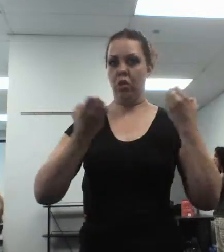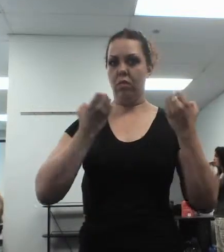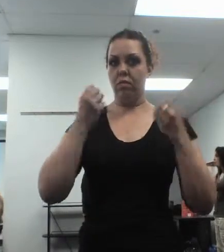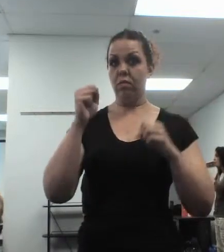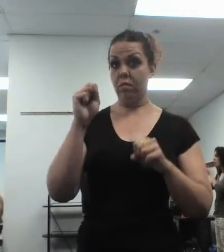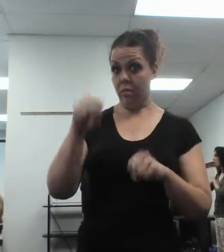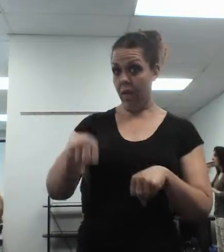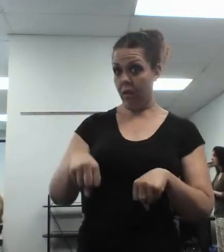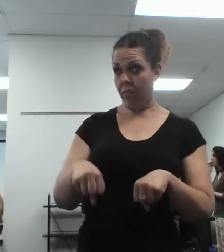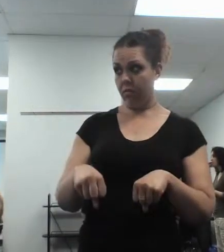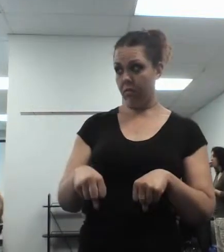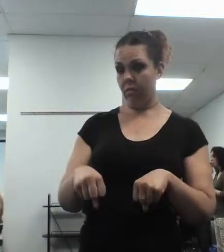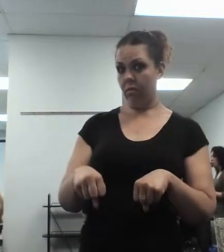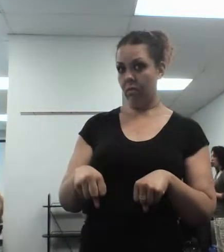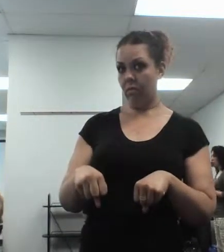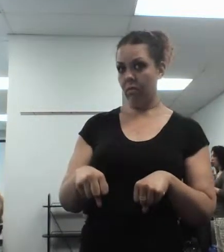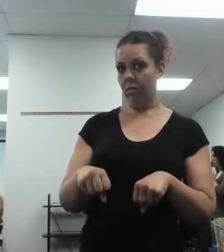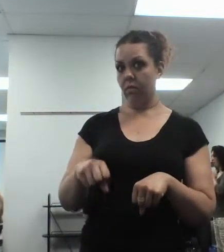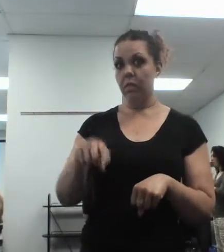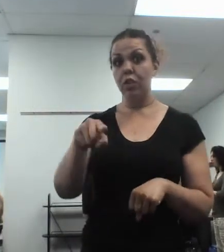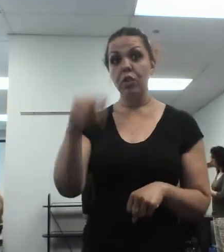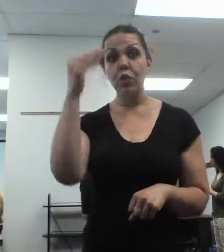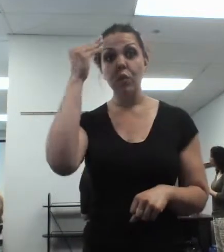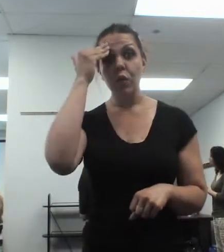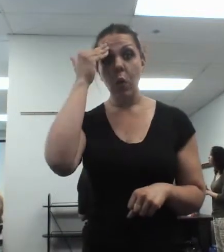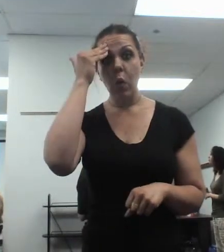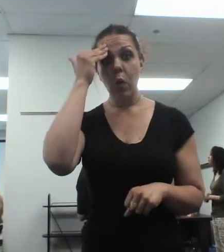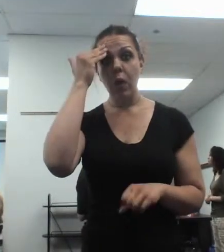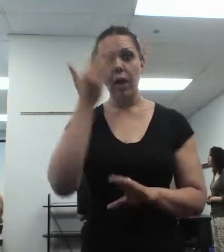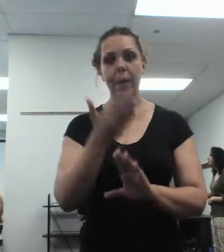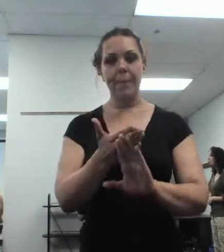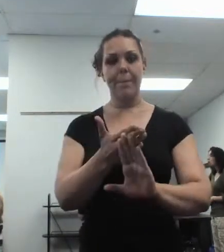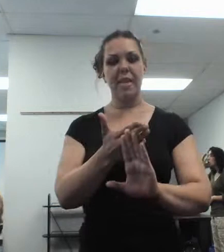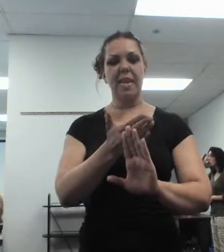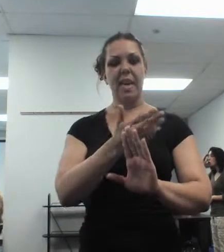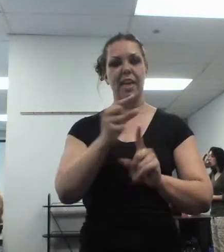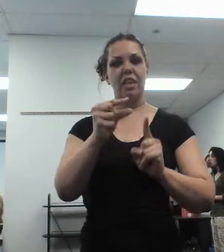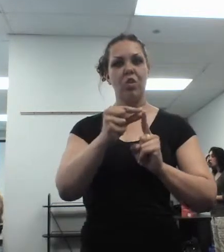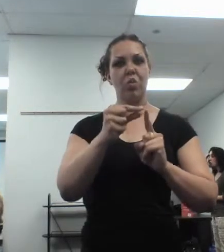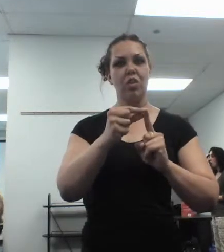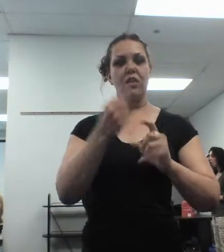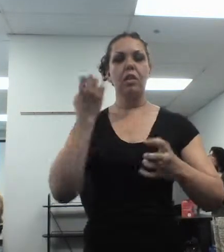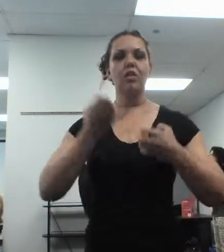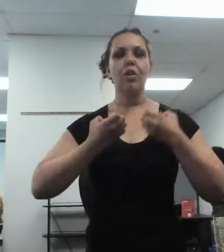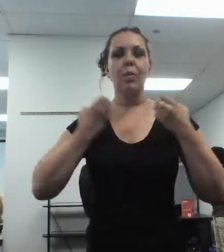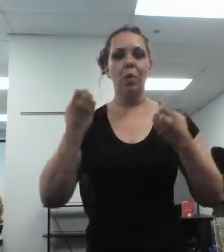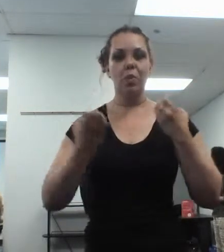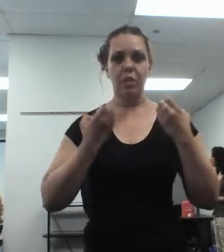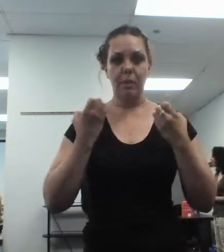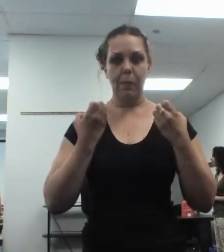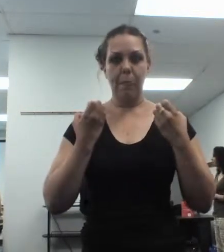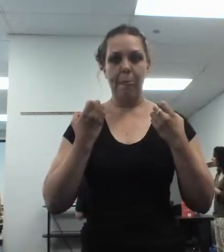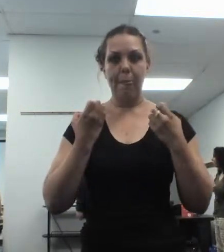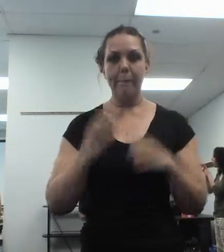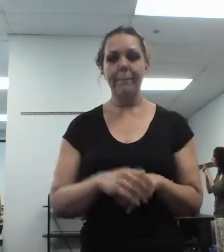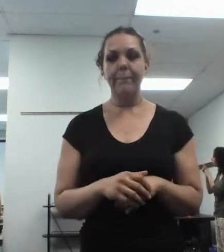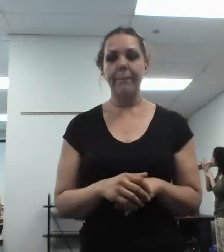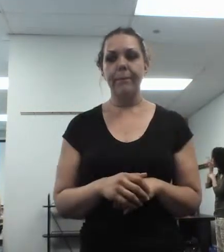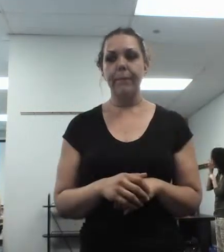of, you know that behind those words there's some emotion, but maybe holding it together. When